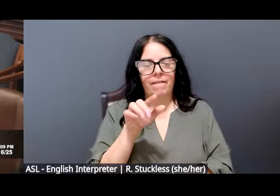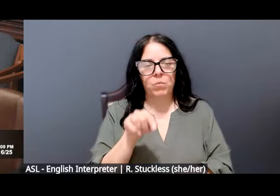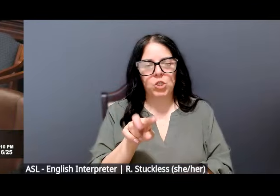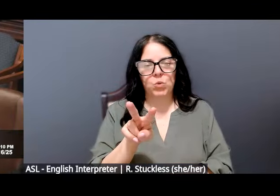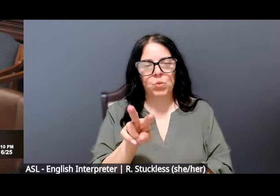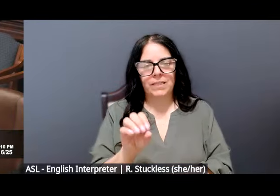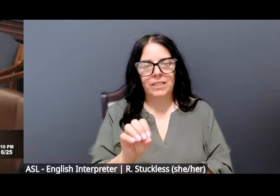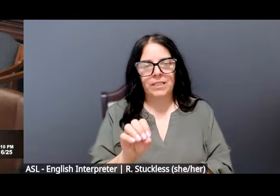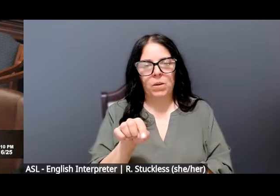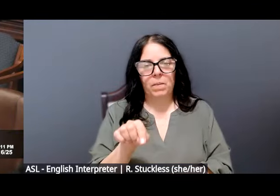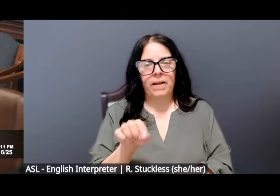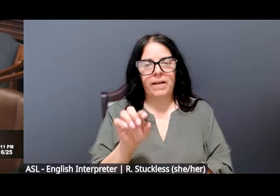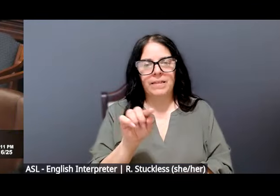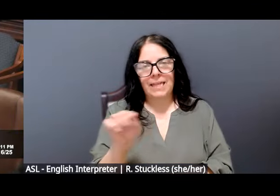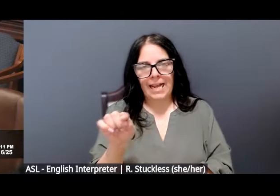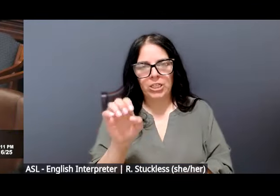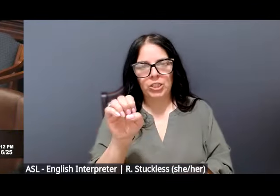5.20-ECO